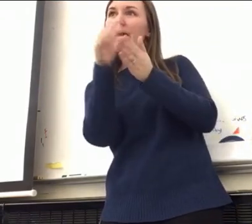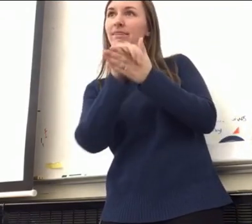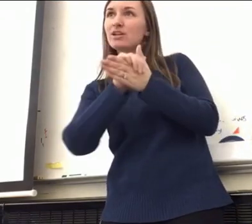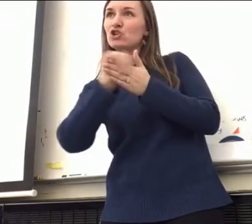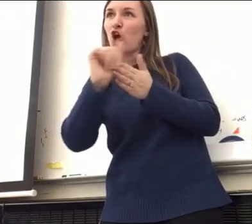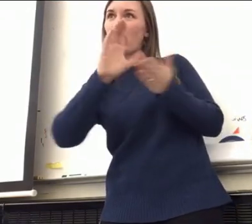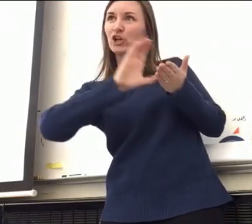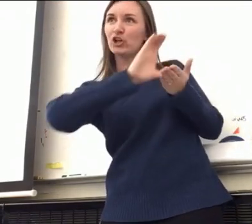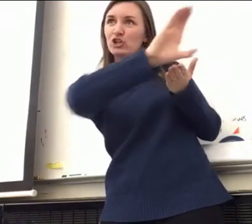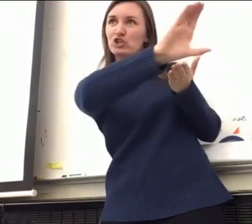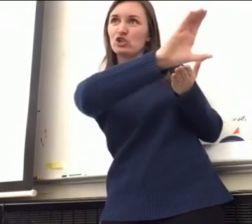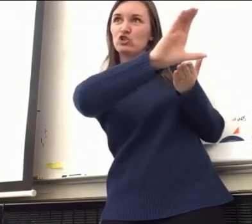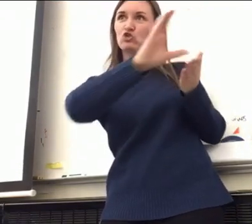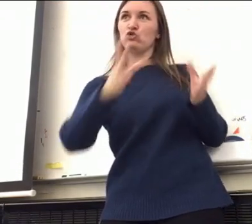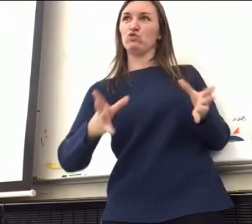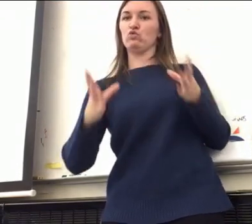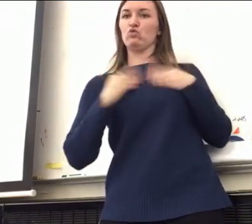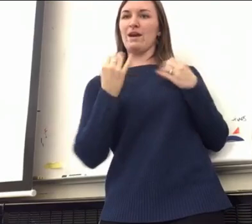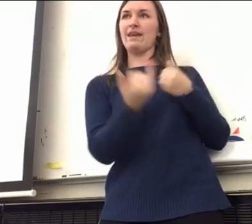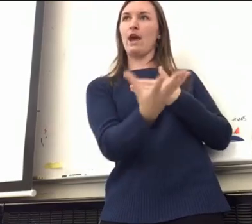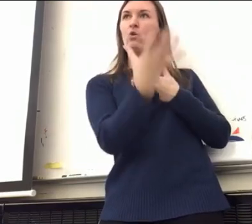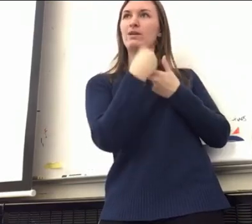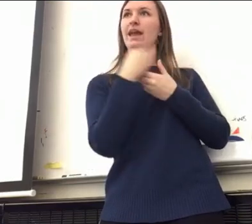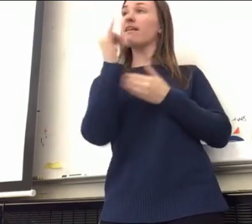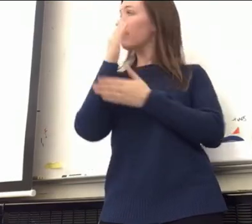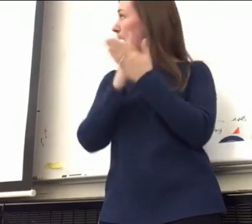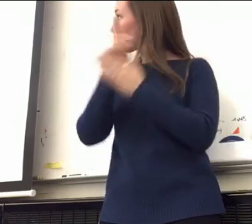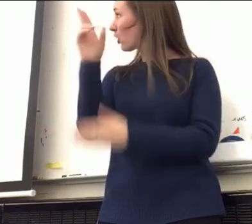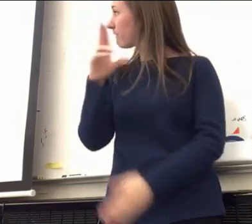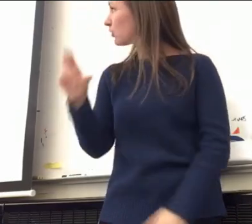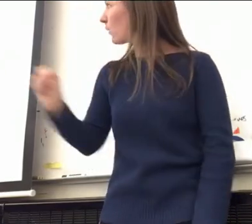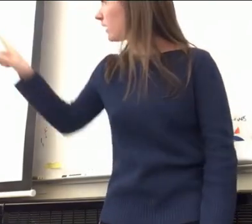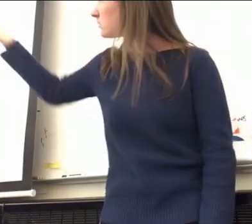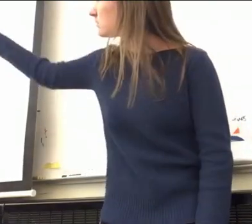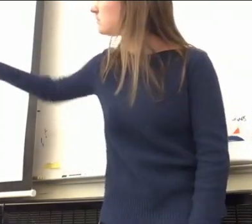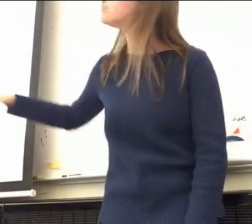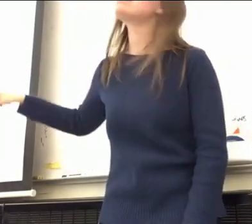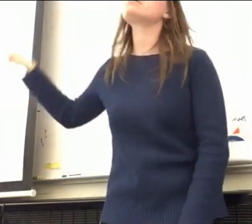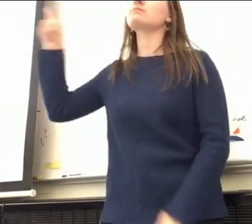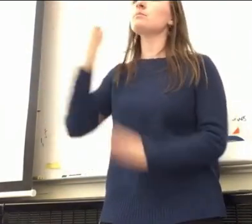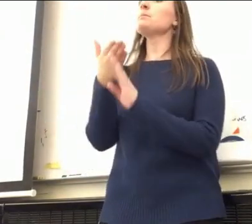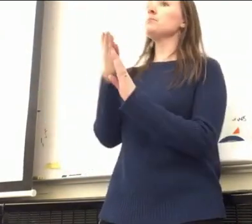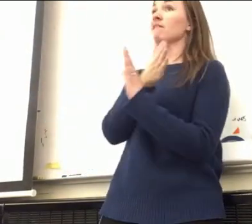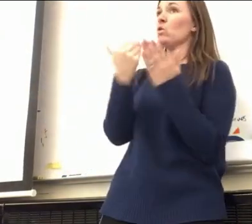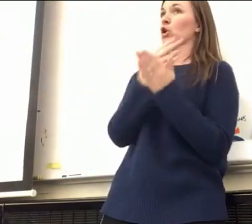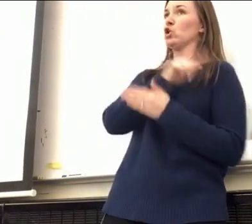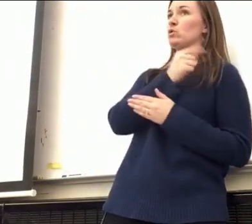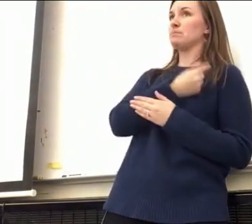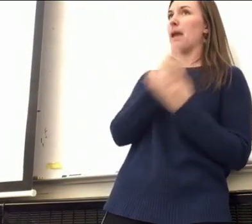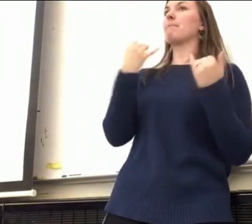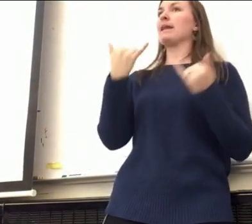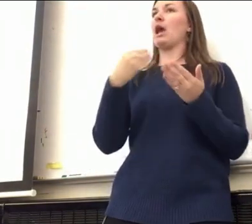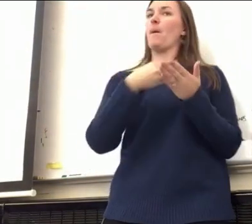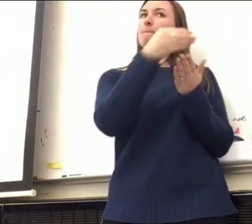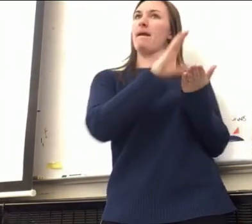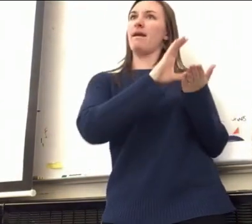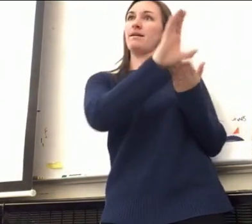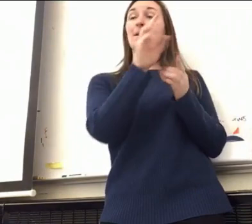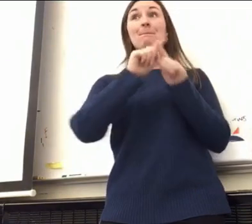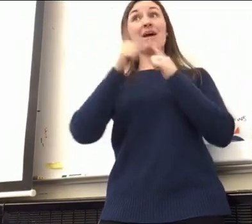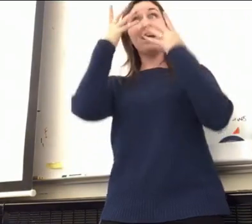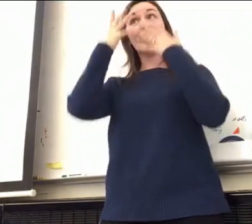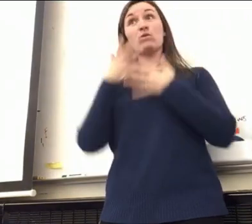this, and he is going to gain this part of the United States. Now, unfortunately, though, is that James K.